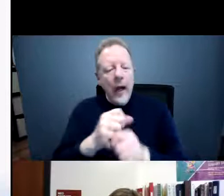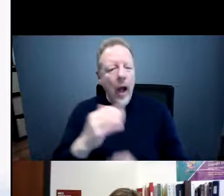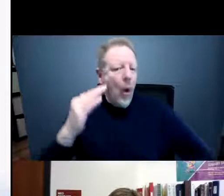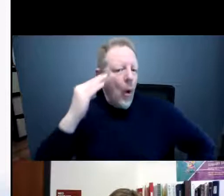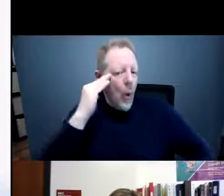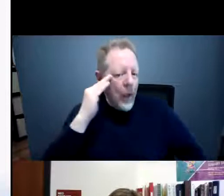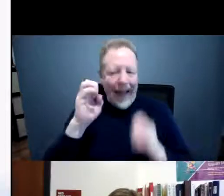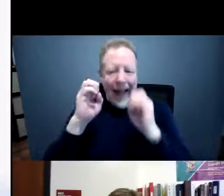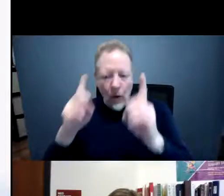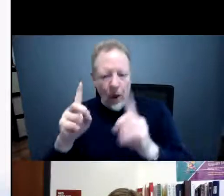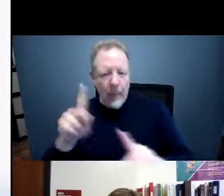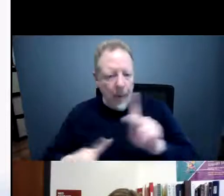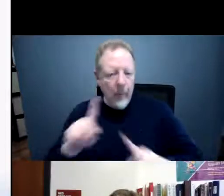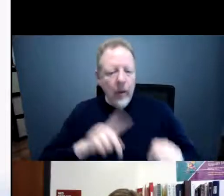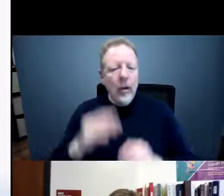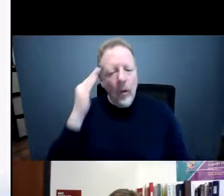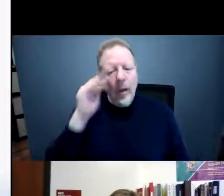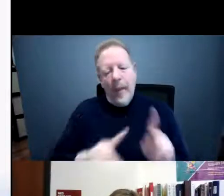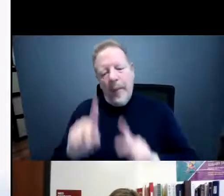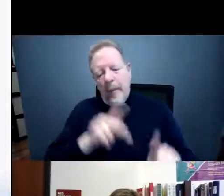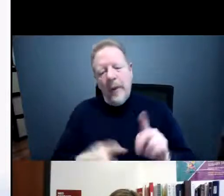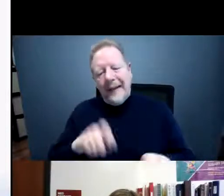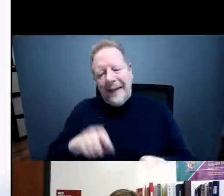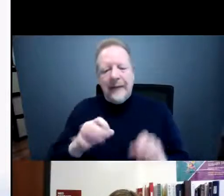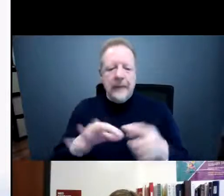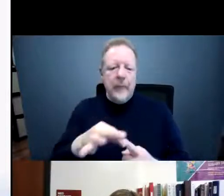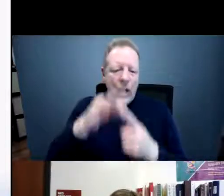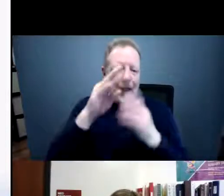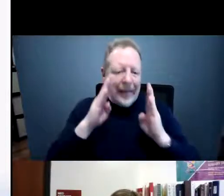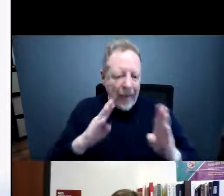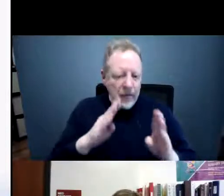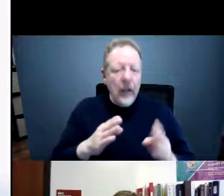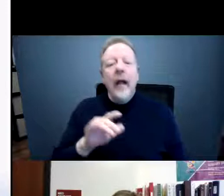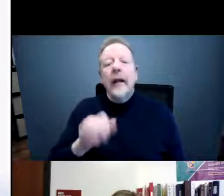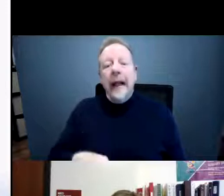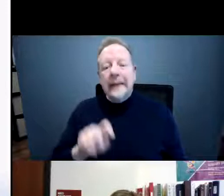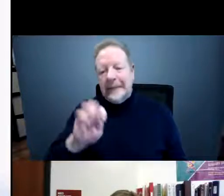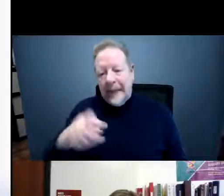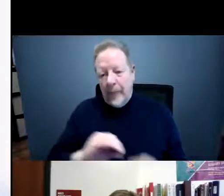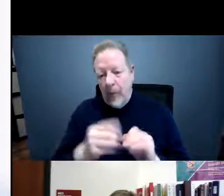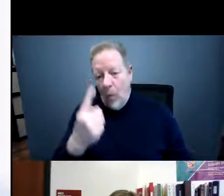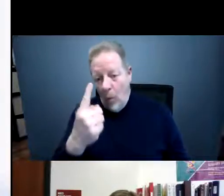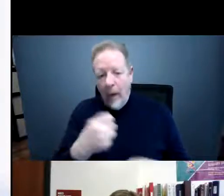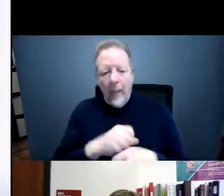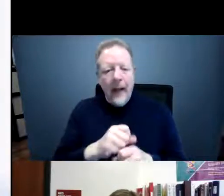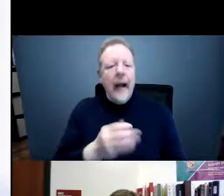hearing are a group that requires specialized attention, and that is step number one in making an improvement in health outcomes.